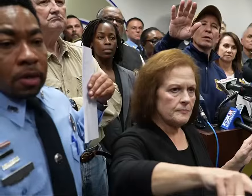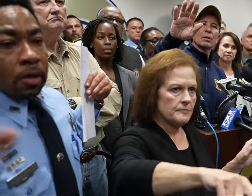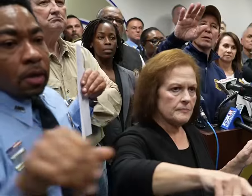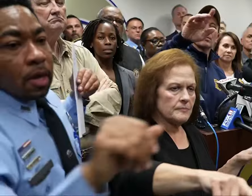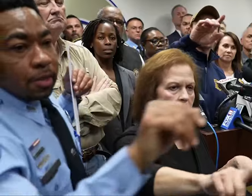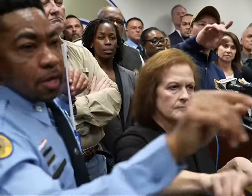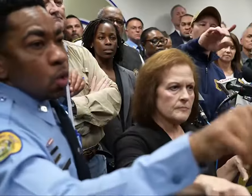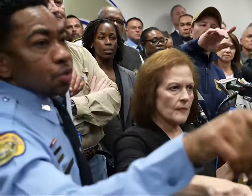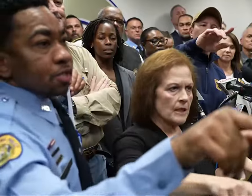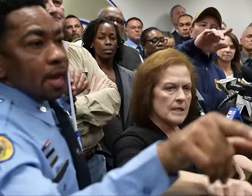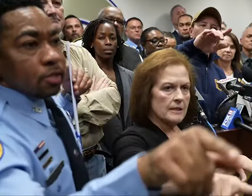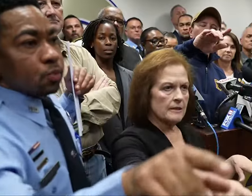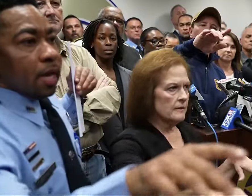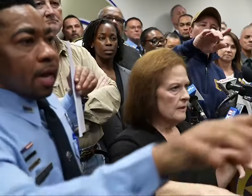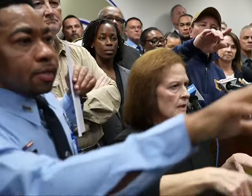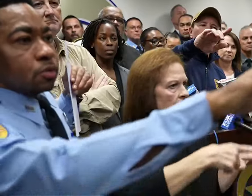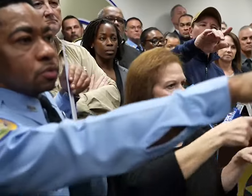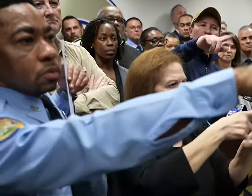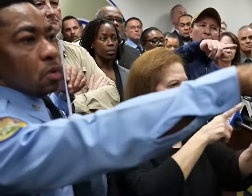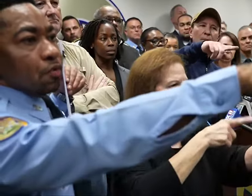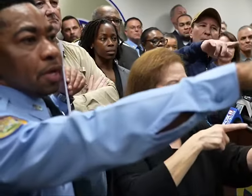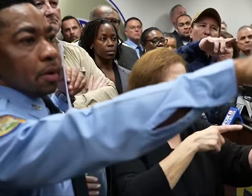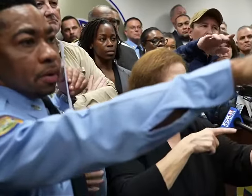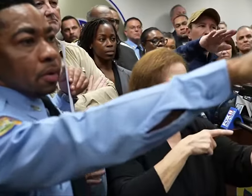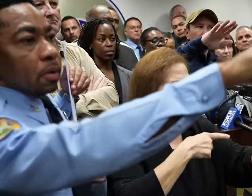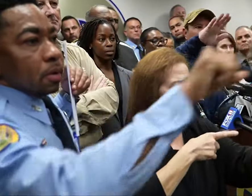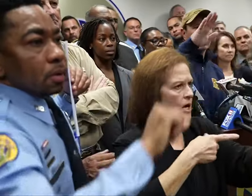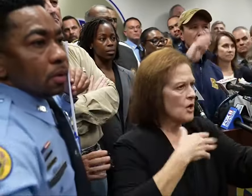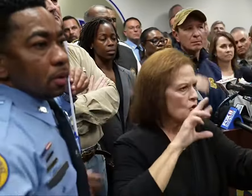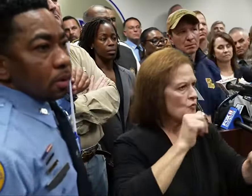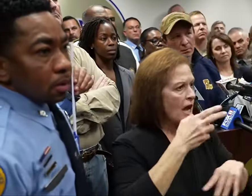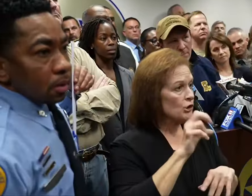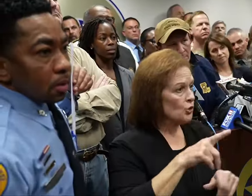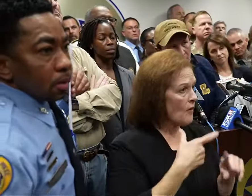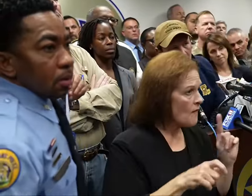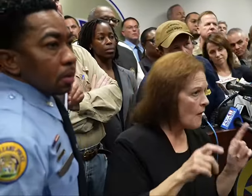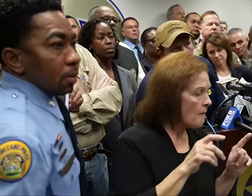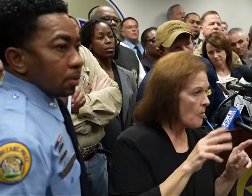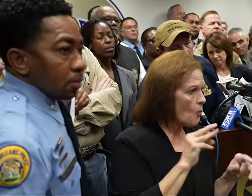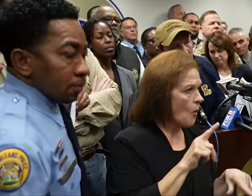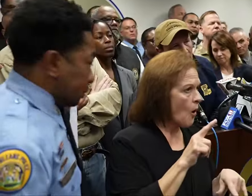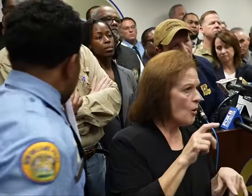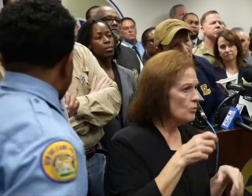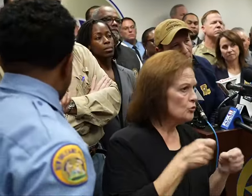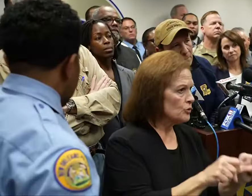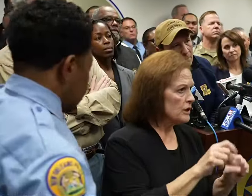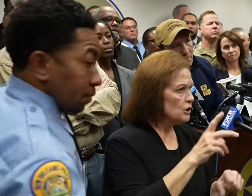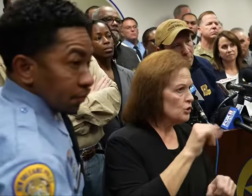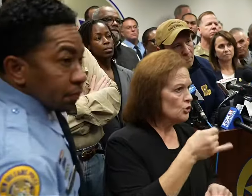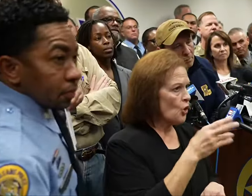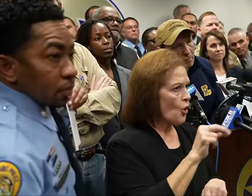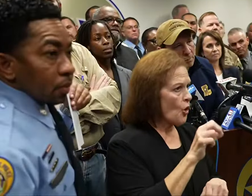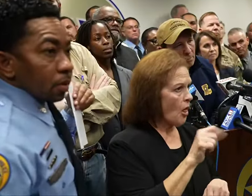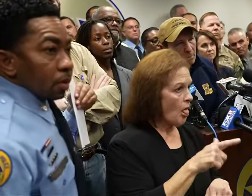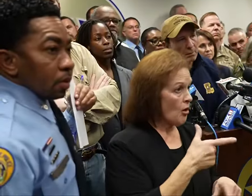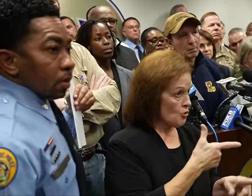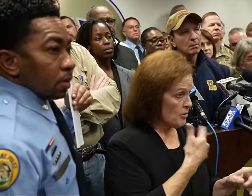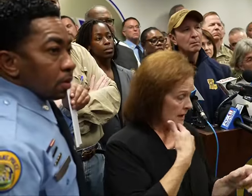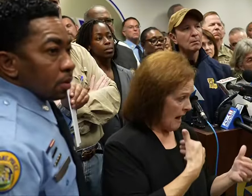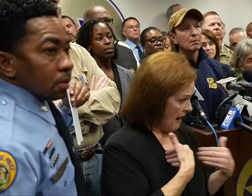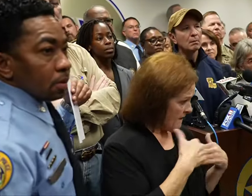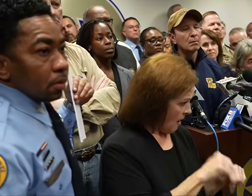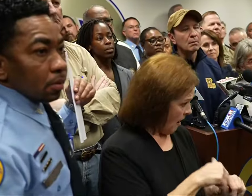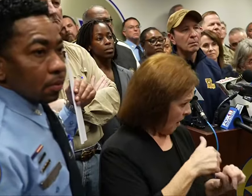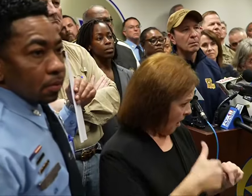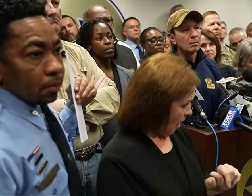Hold on. Then who was next? We had over here. Hi, Rachel Wolf from the Wall Street Journal. You said you are confident there are multiple suspects involved.